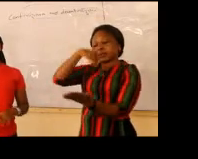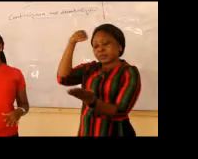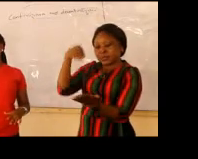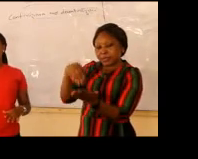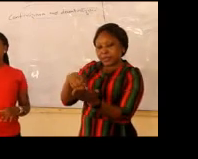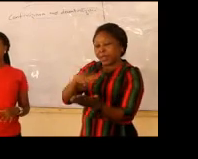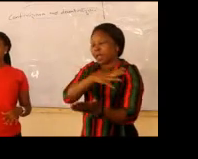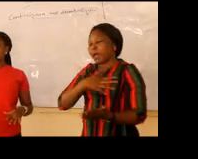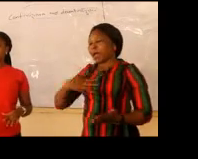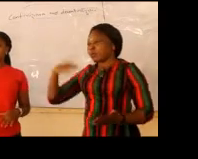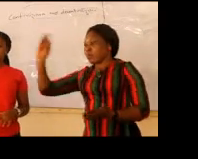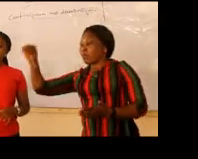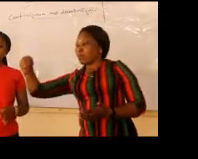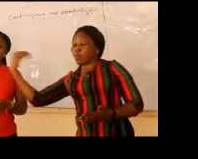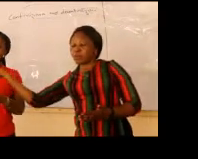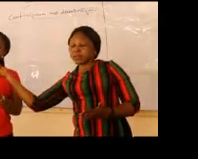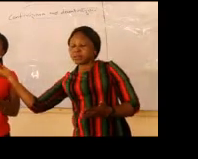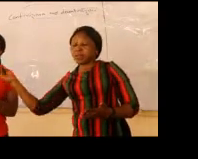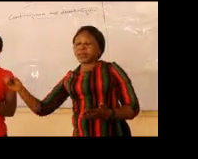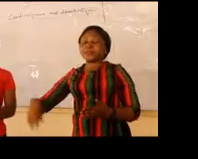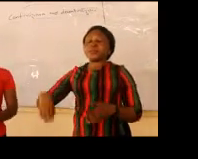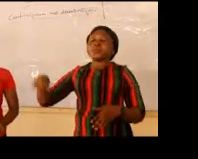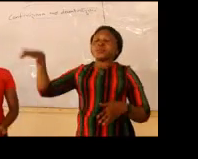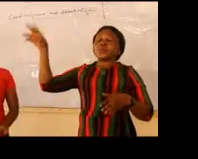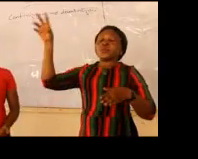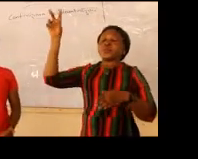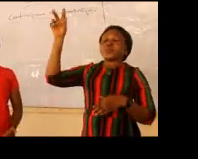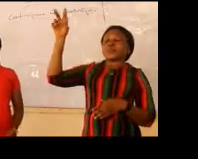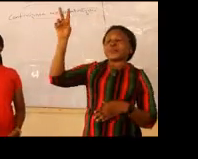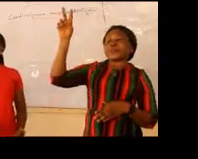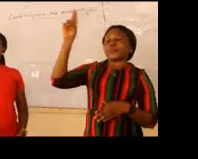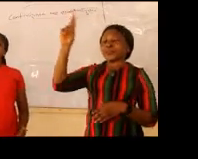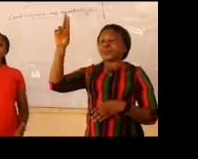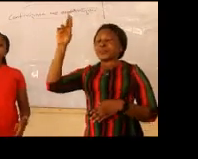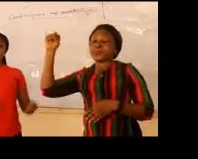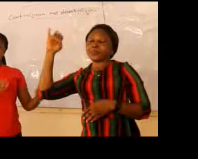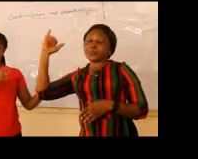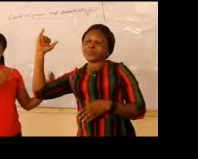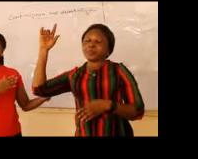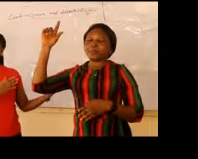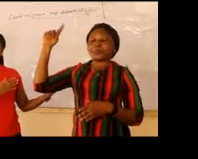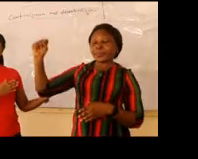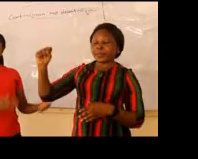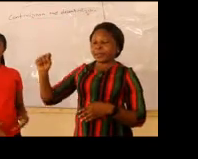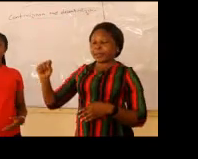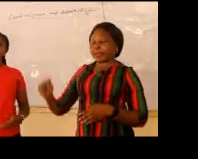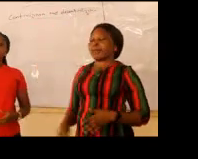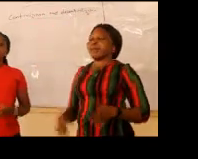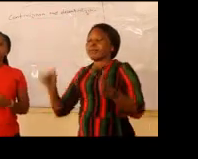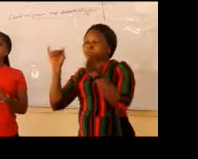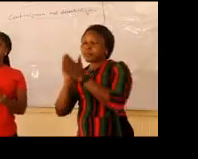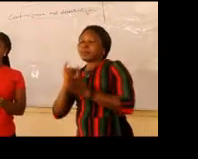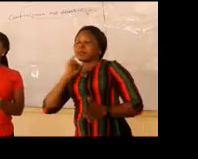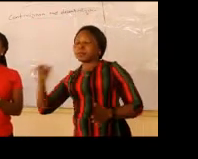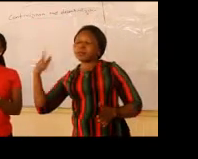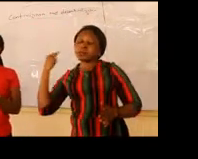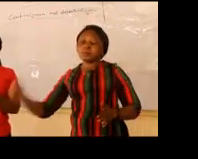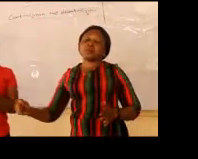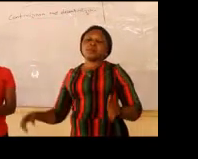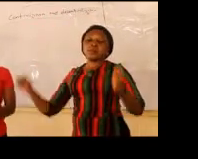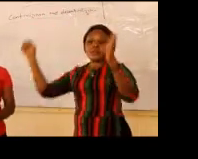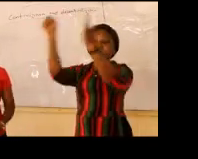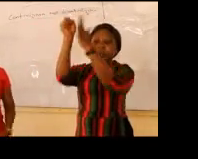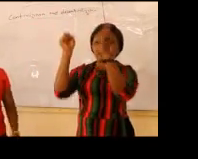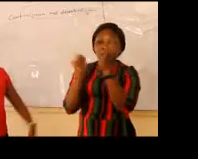units. Now I told you that if you're talking about the other component units, you're talking about the state and what? The